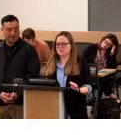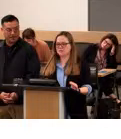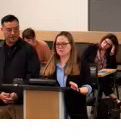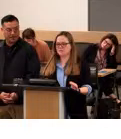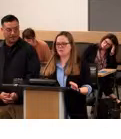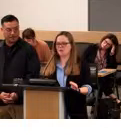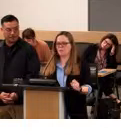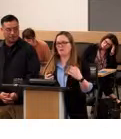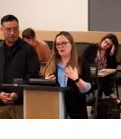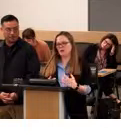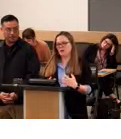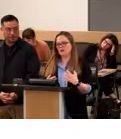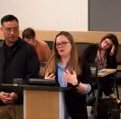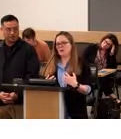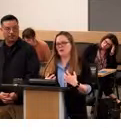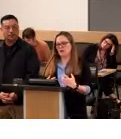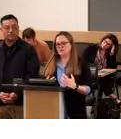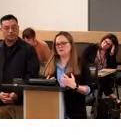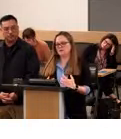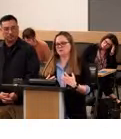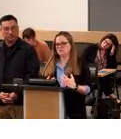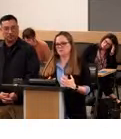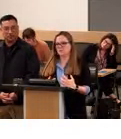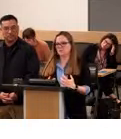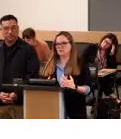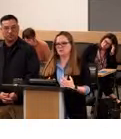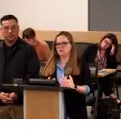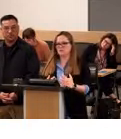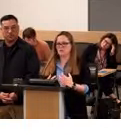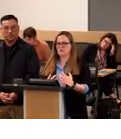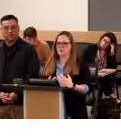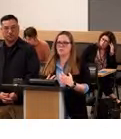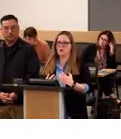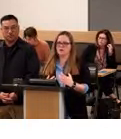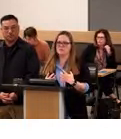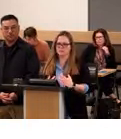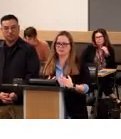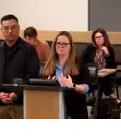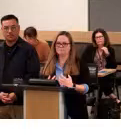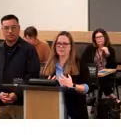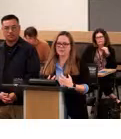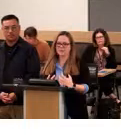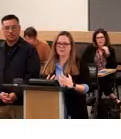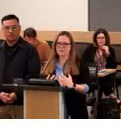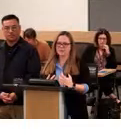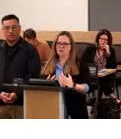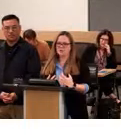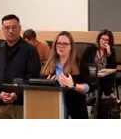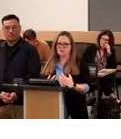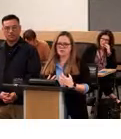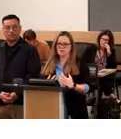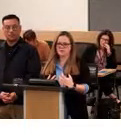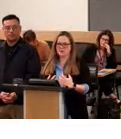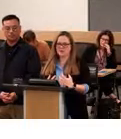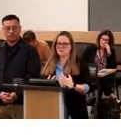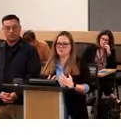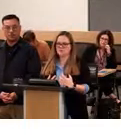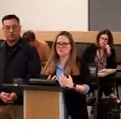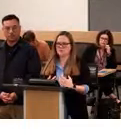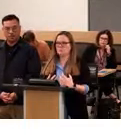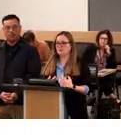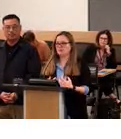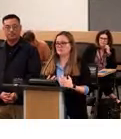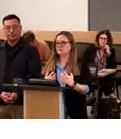sense of belonging and connectedness to school is not where we want it to be. We also know that that is one